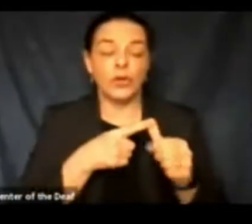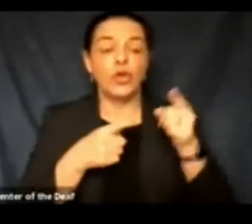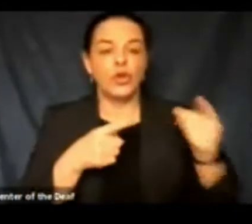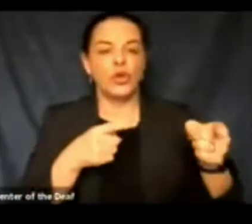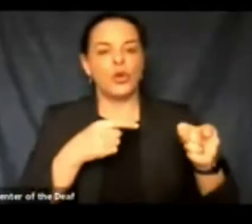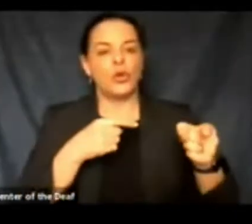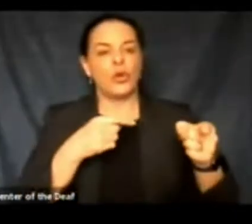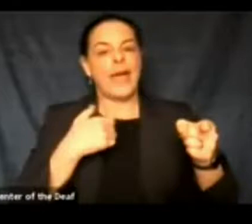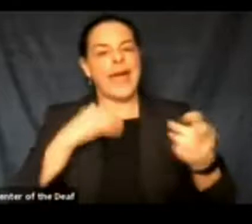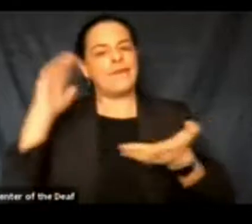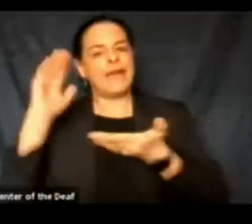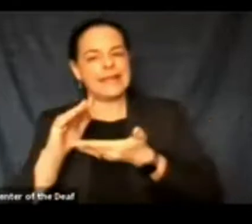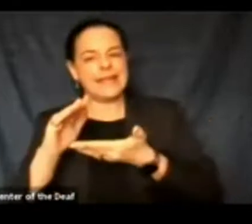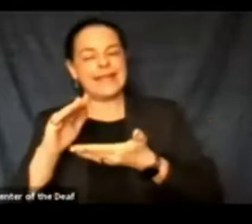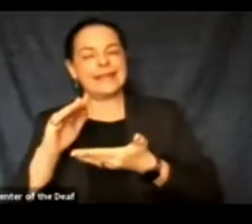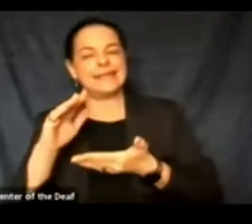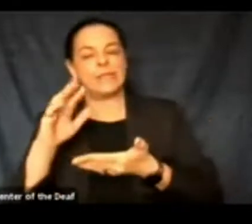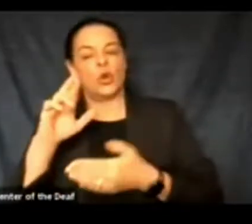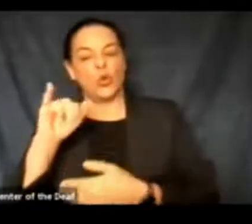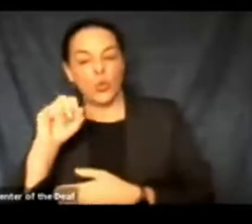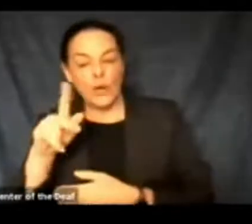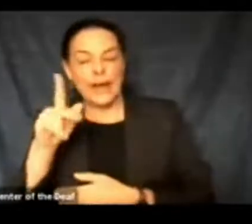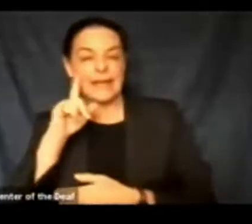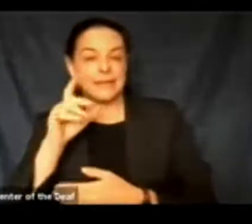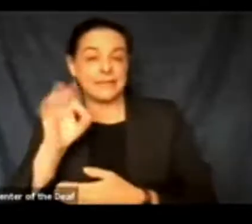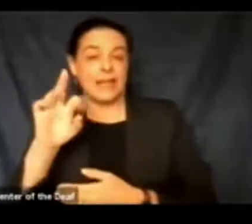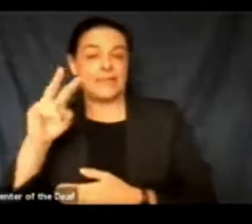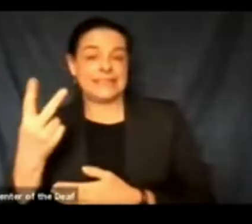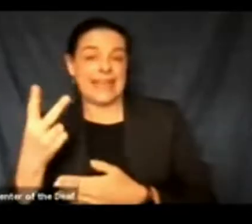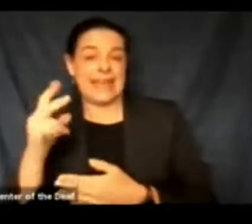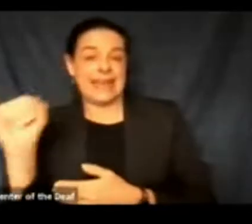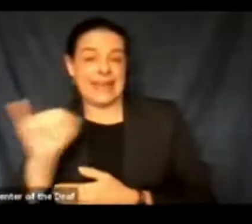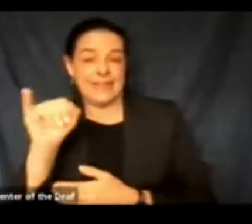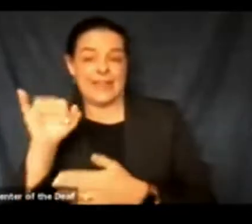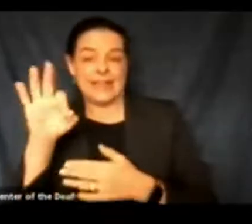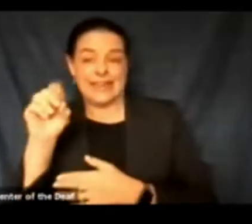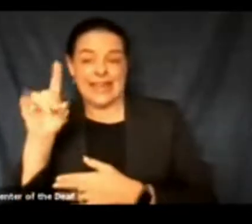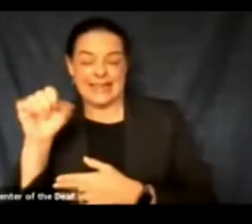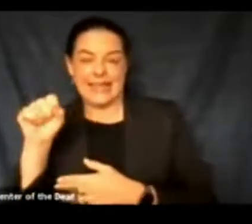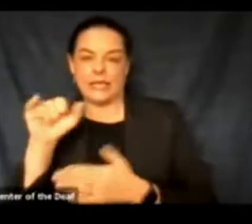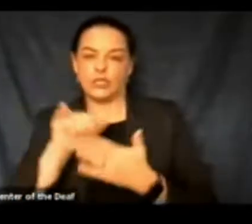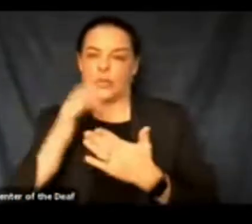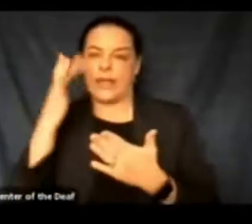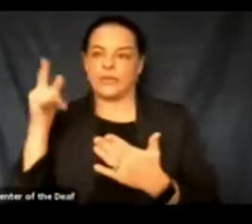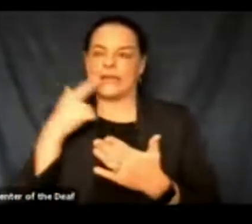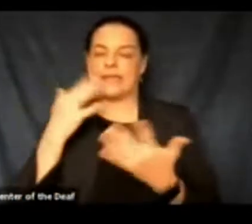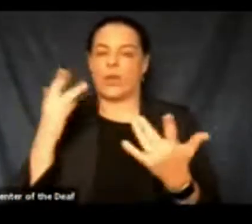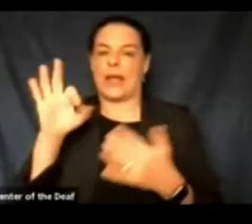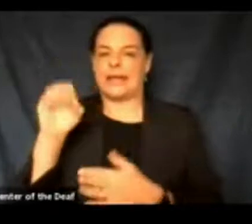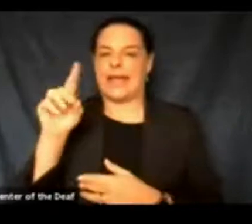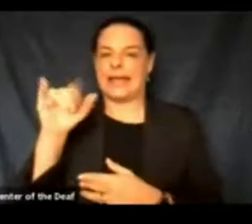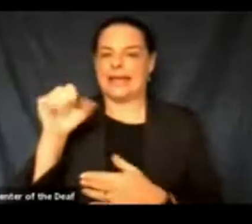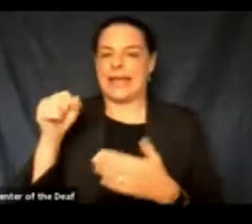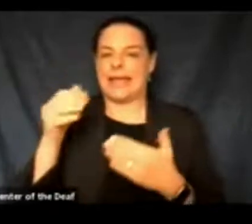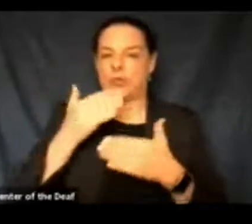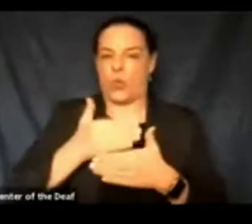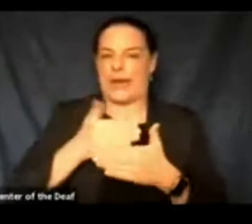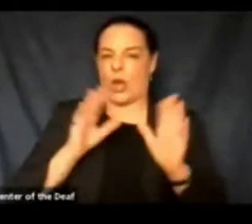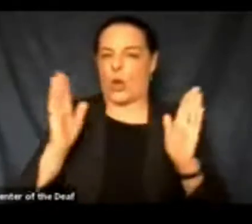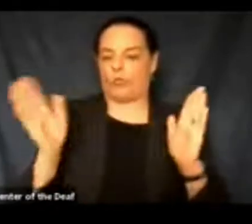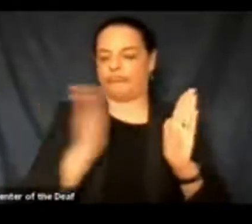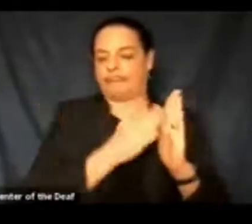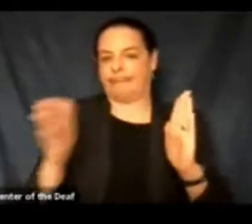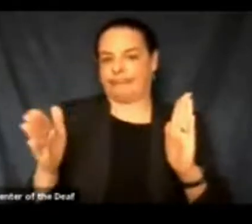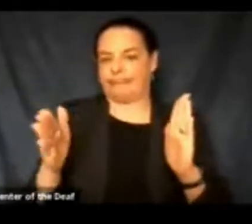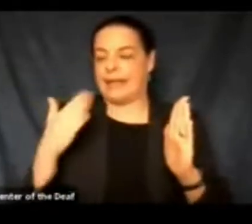of reinfection within 90 days, which is why the recommendation is to continue wait that 90-day window. Thank you, Dr. Buchanan. And then